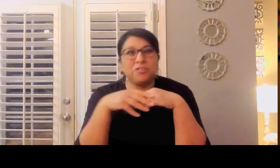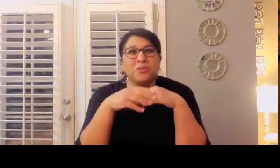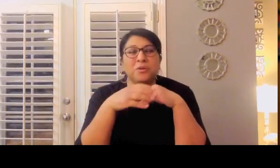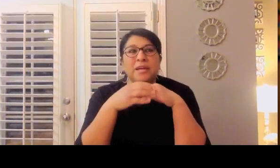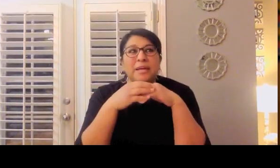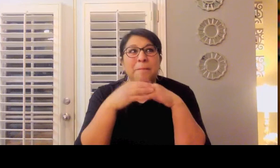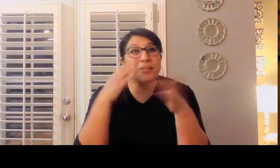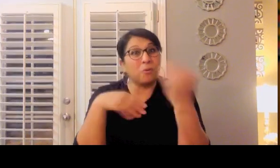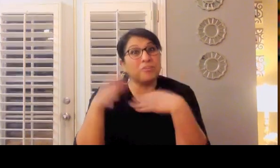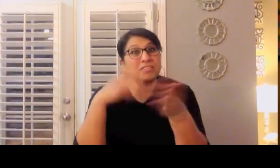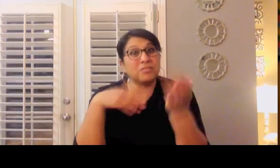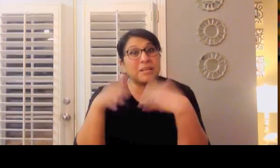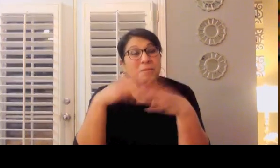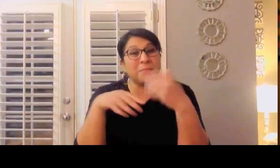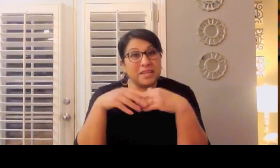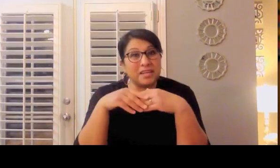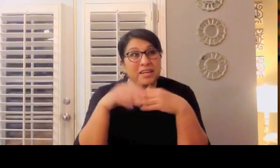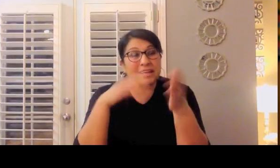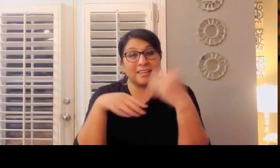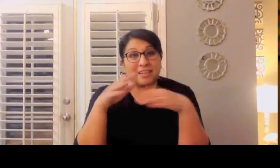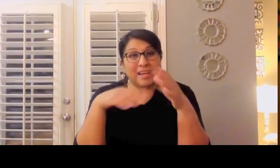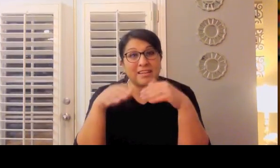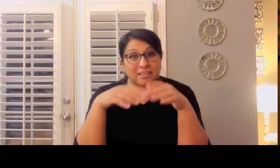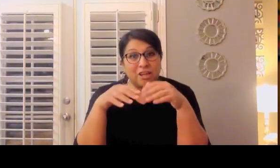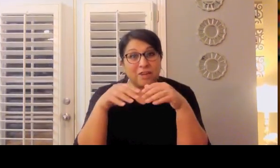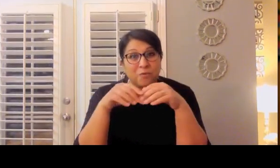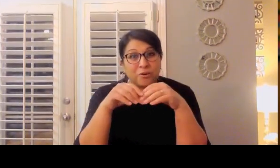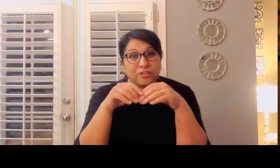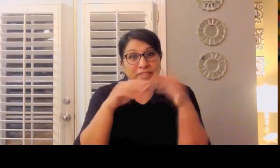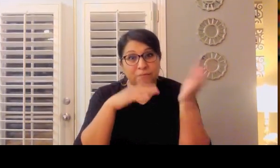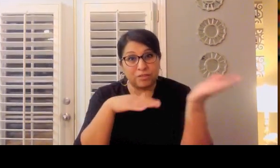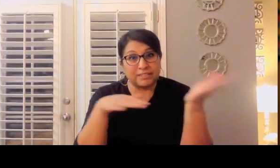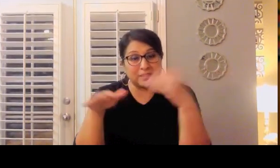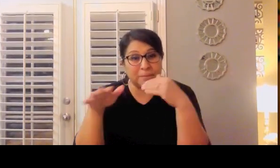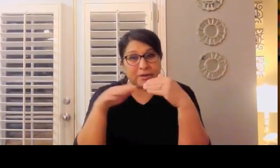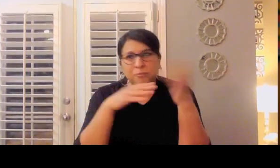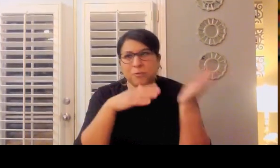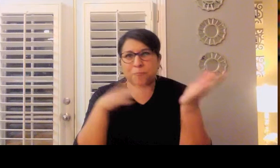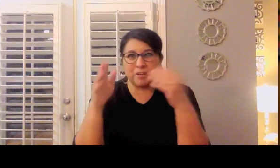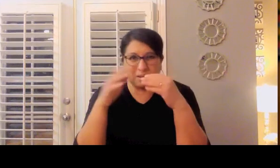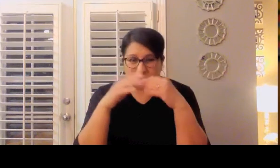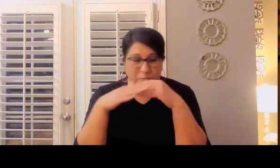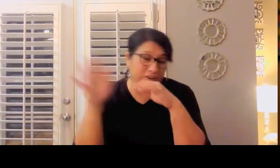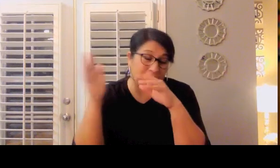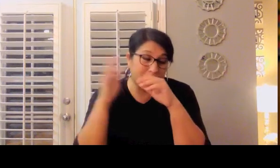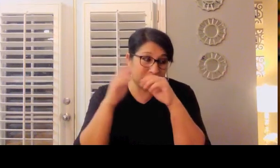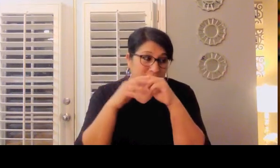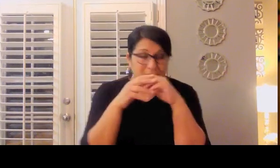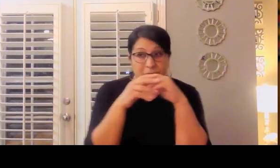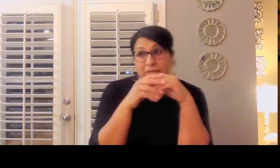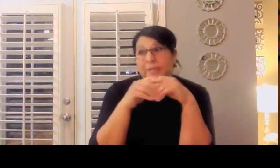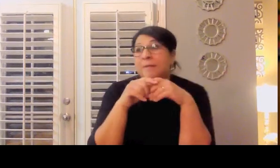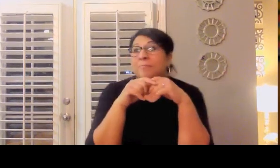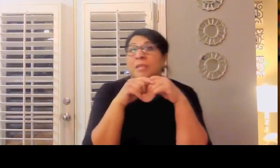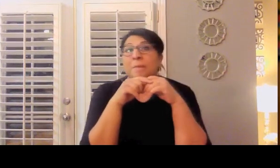do, but the orders still kept coming in and I declined a lot of orders like for the summer. And we were pretty gone. We were gone the most of the